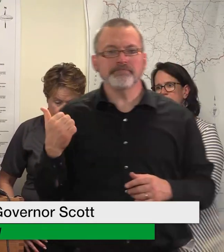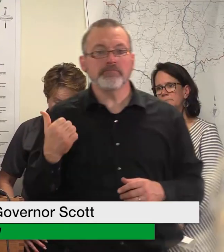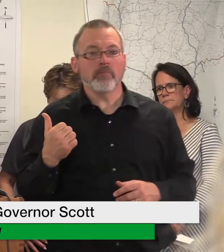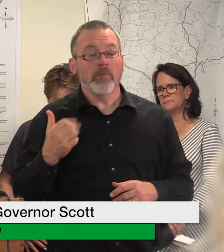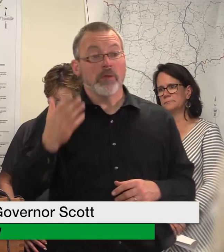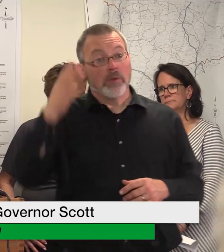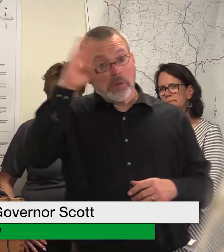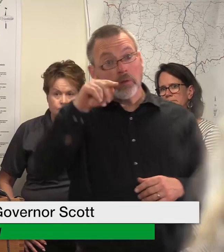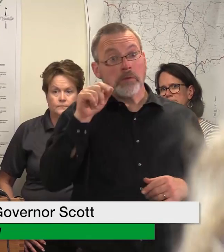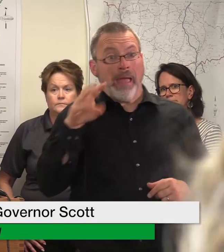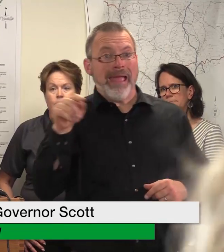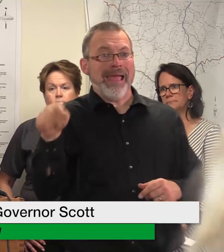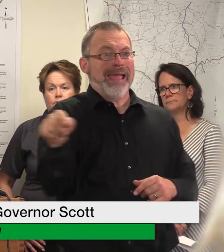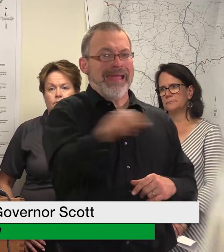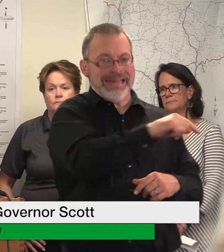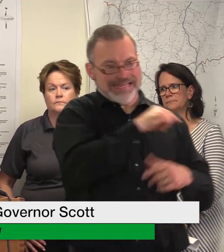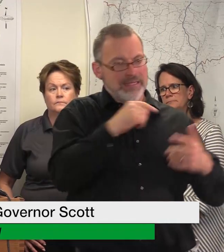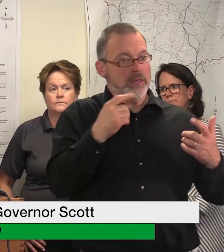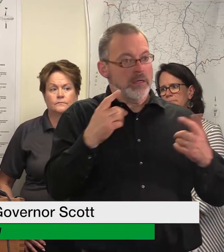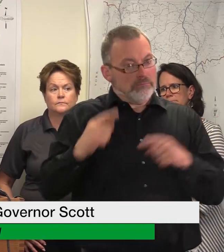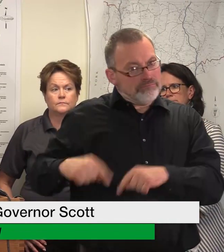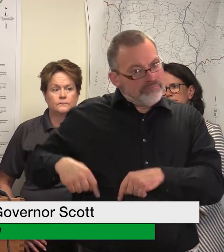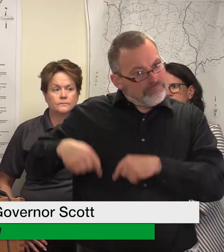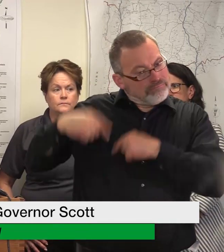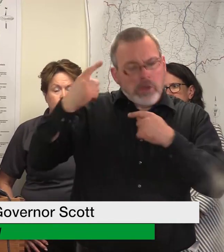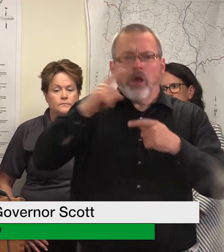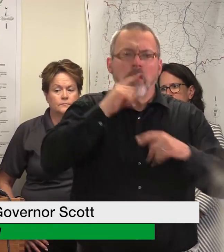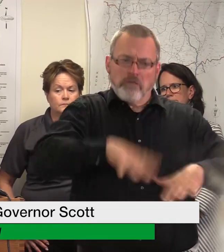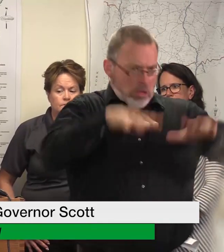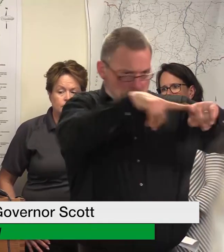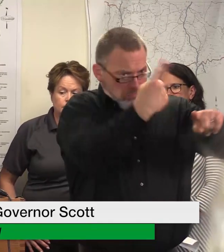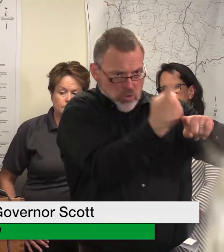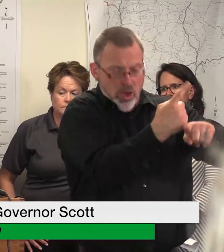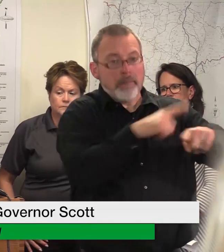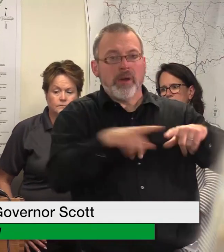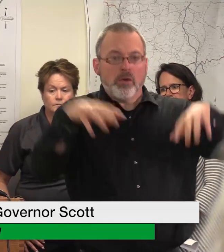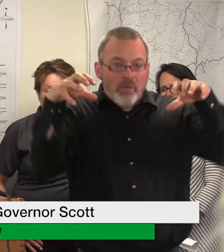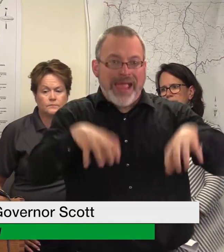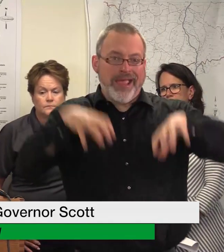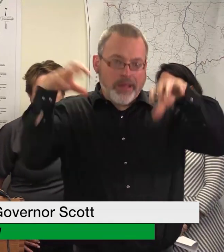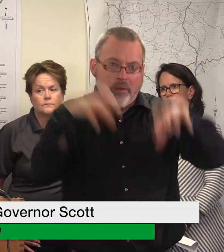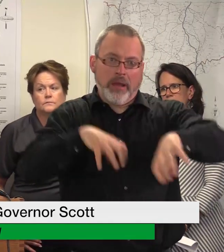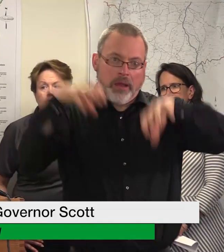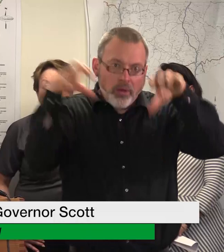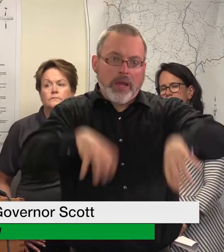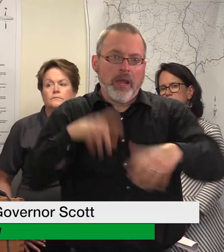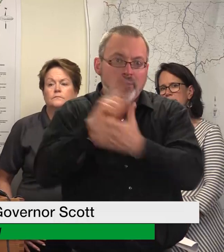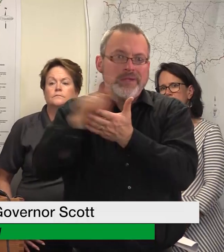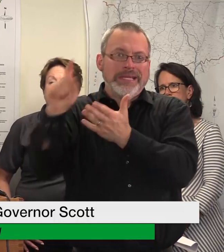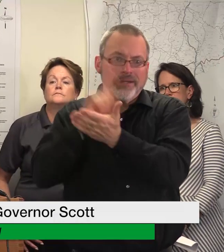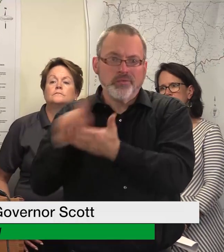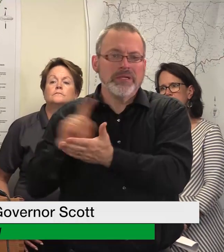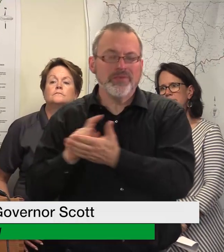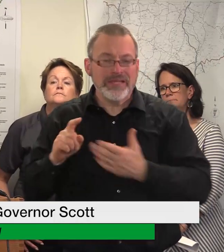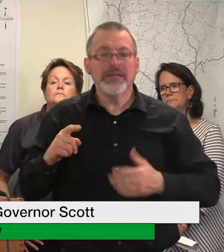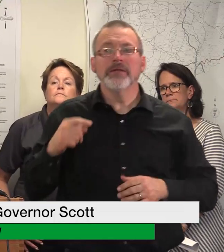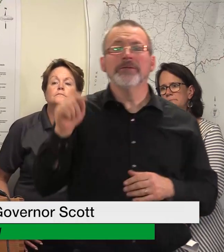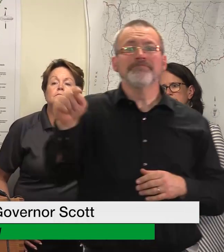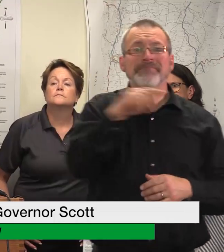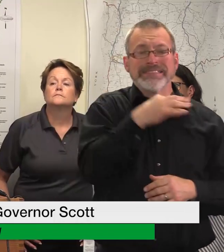the persistent rains. And I learned this last weekend from some congressional staffers that actually those of us that have